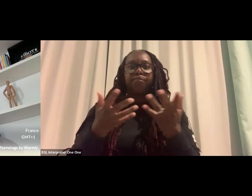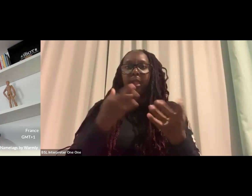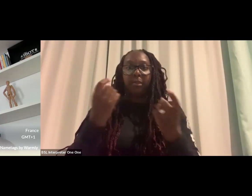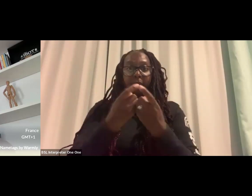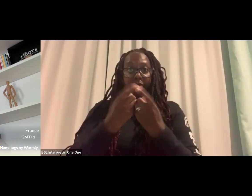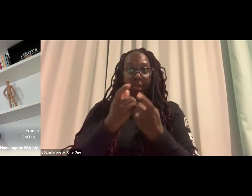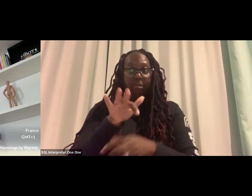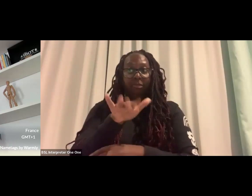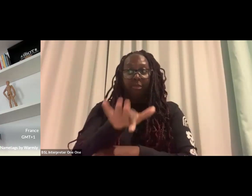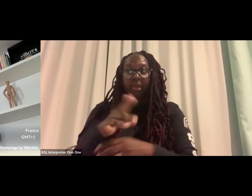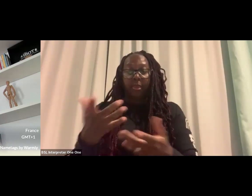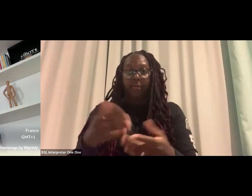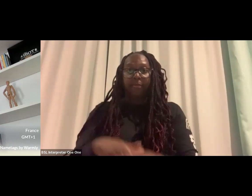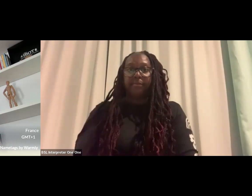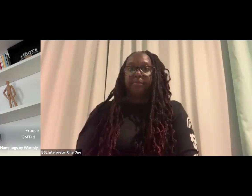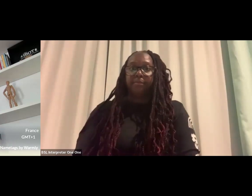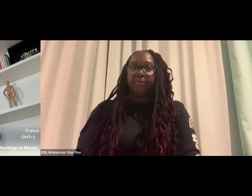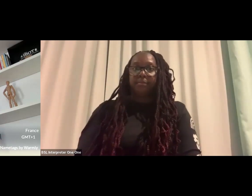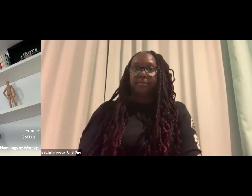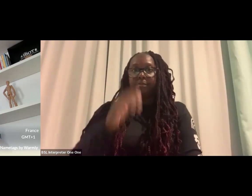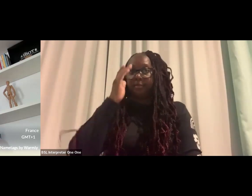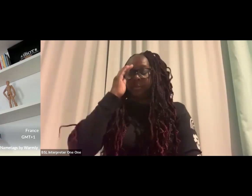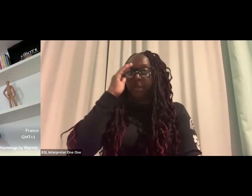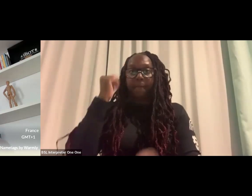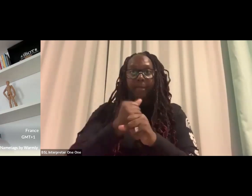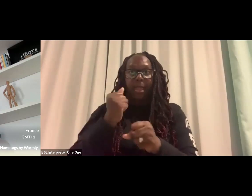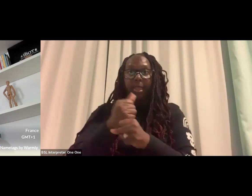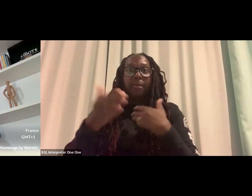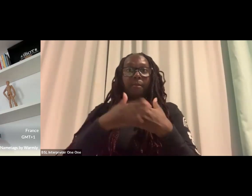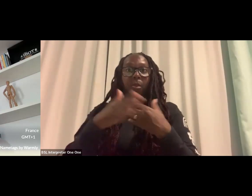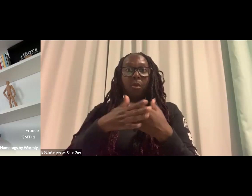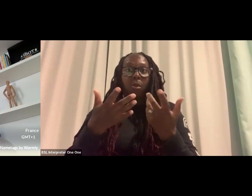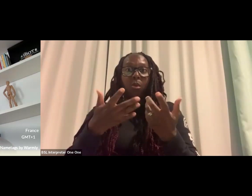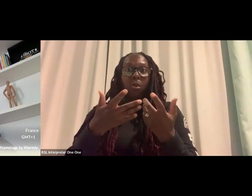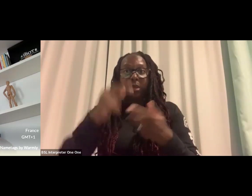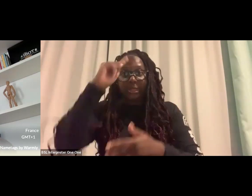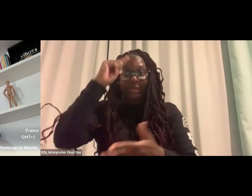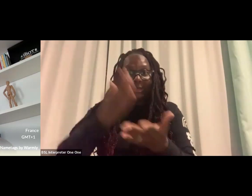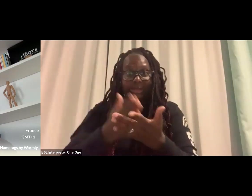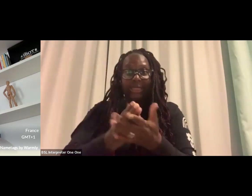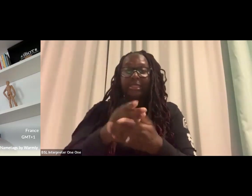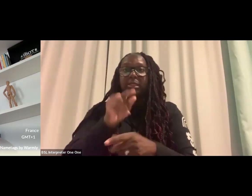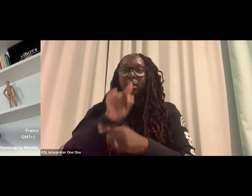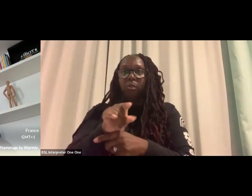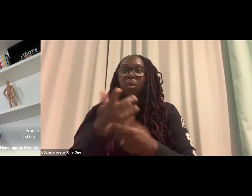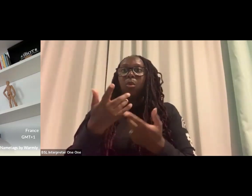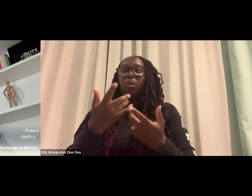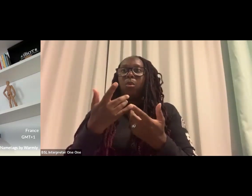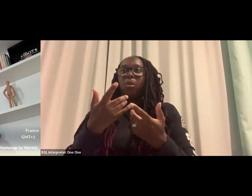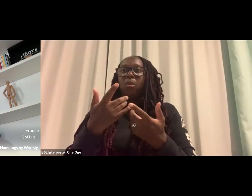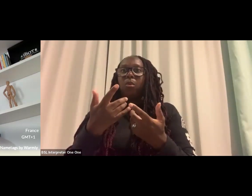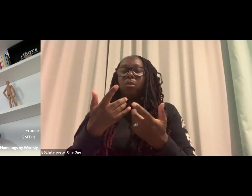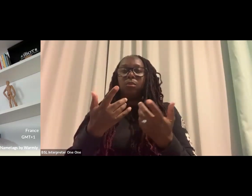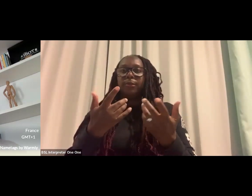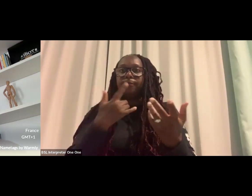there. But it's really about making more conscious decisions about where on that river we are intervening. And I know